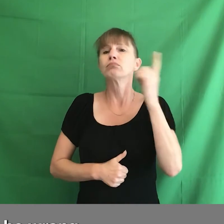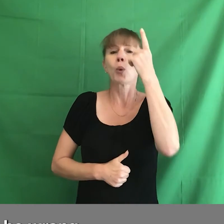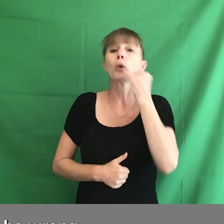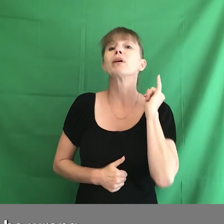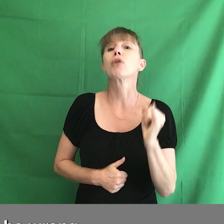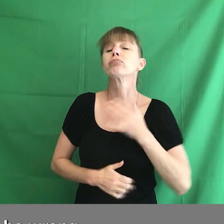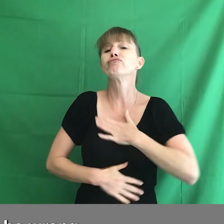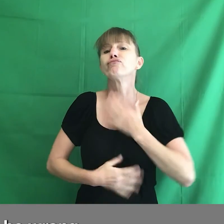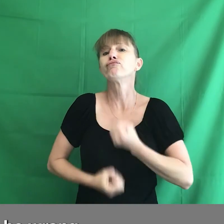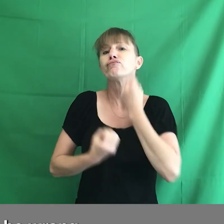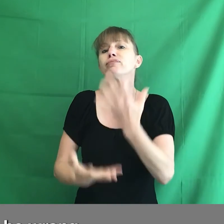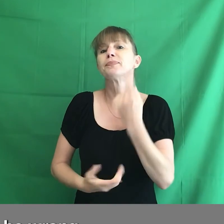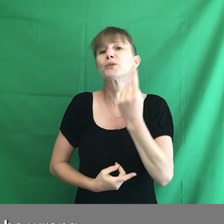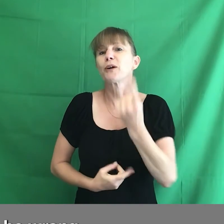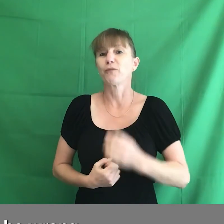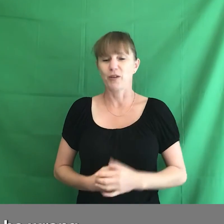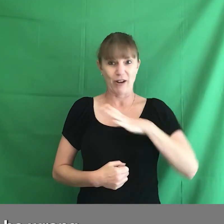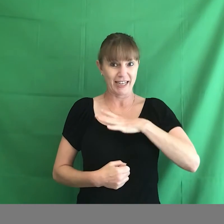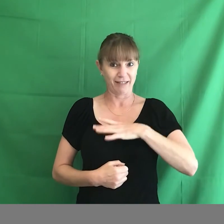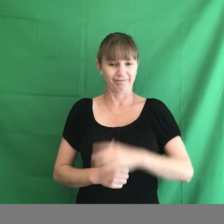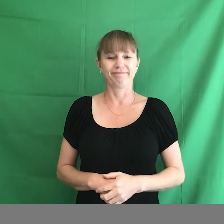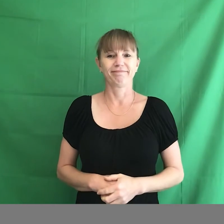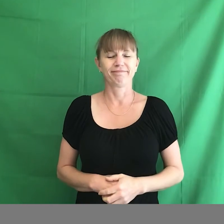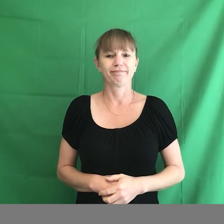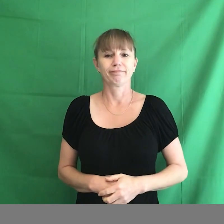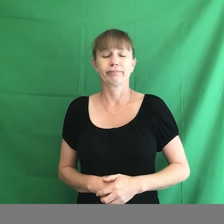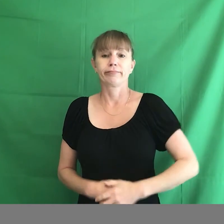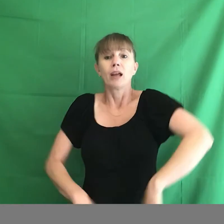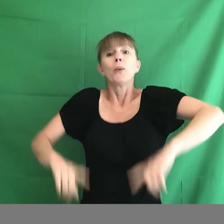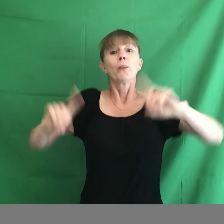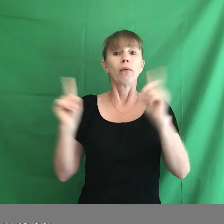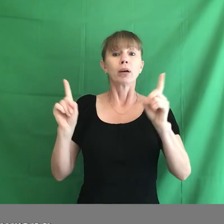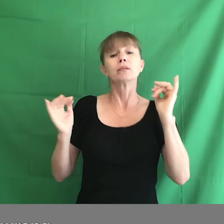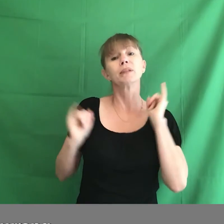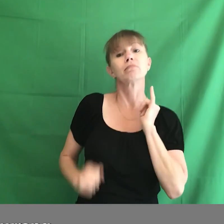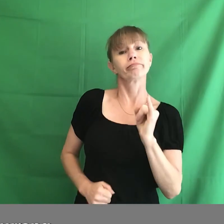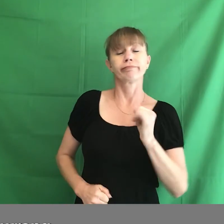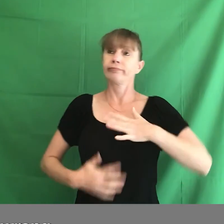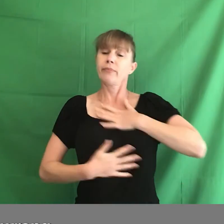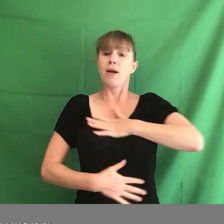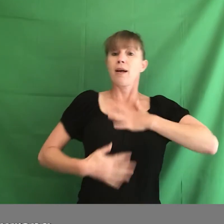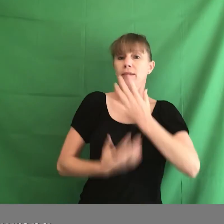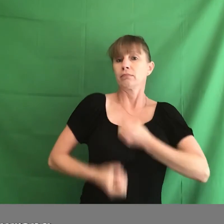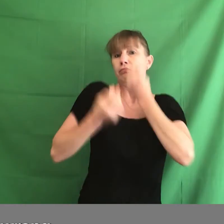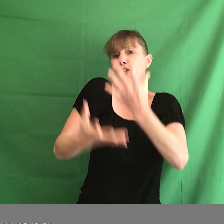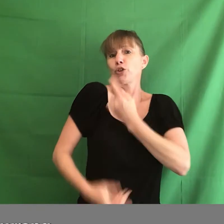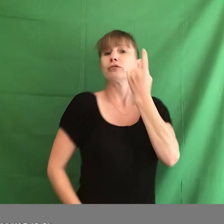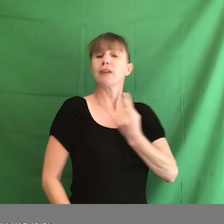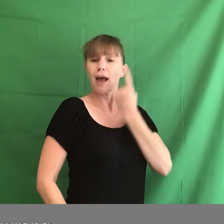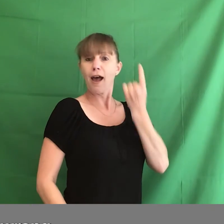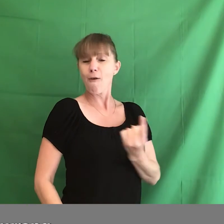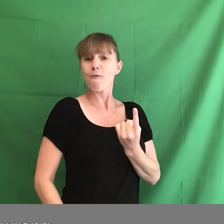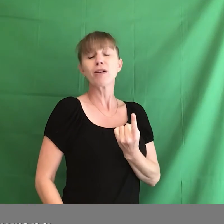could be wrong with expressing yourself? Ready? 1, 2, 3. What could be wrong with